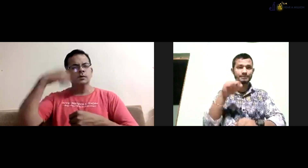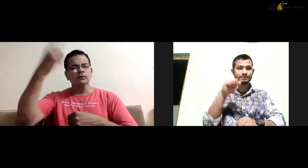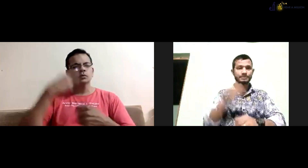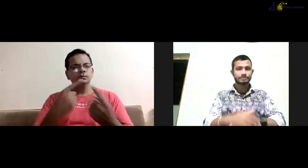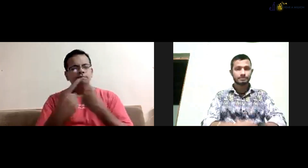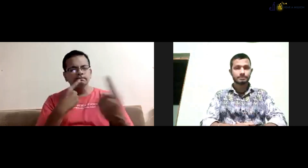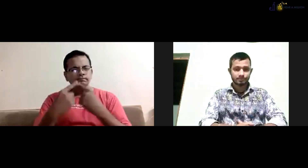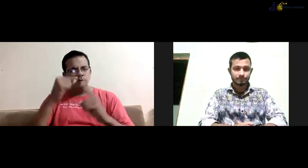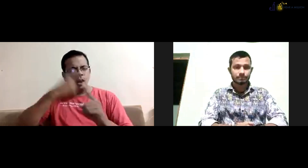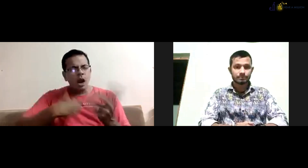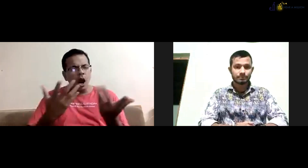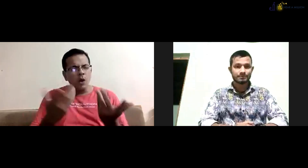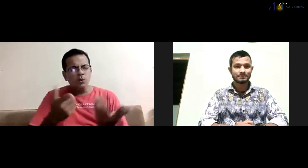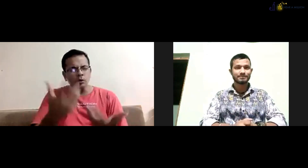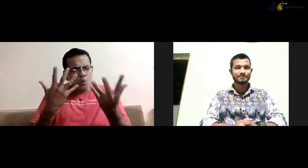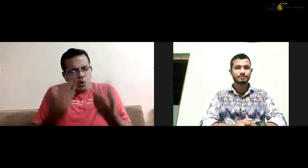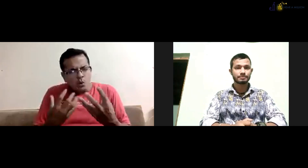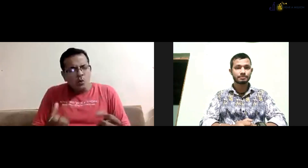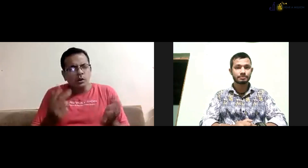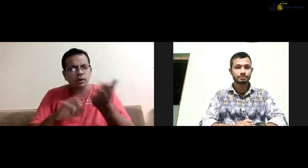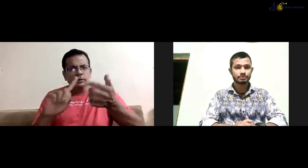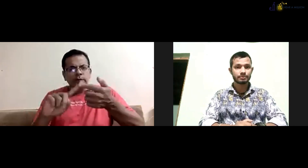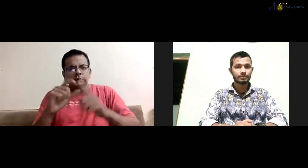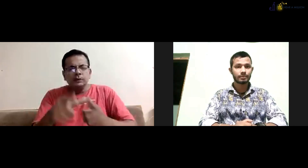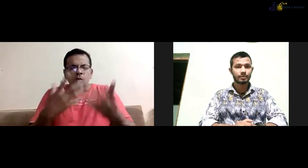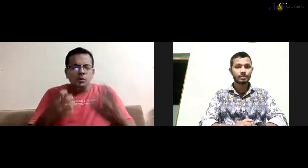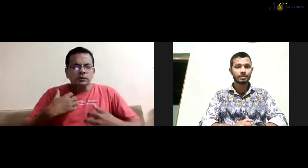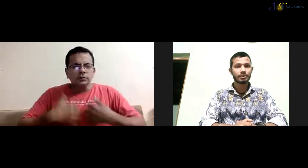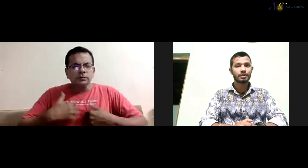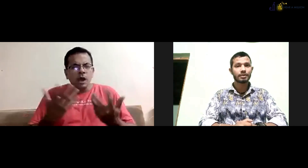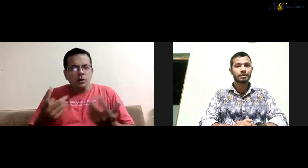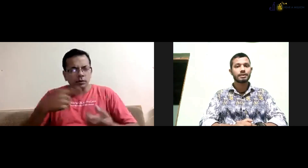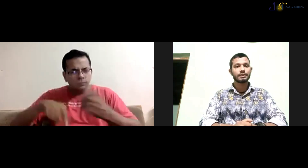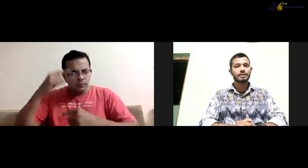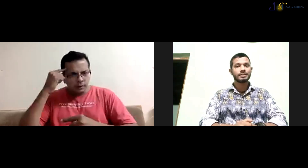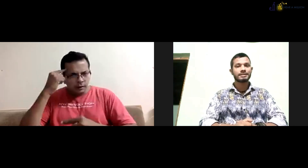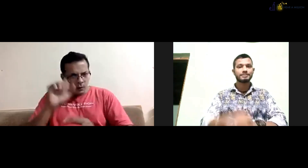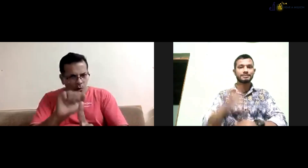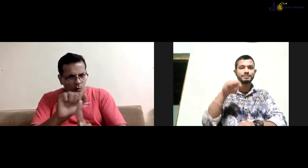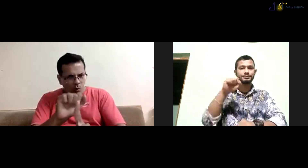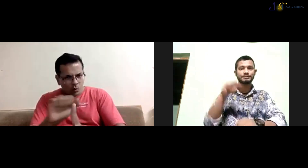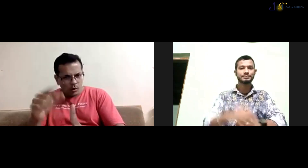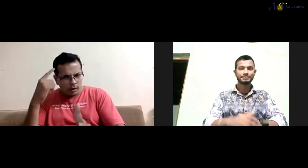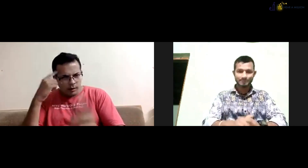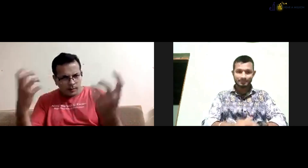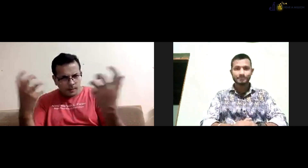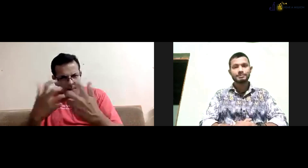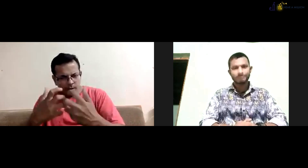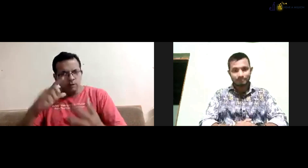you personally. Okay, after this and how you want to involve and EP,